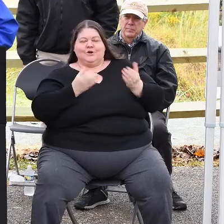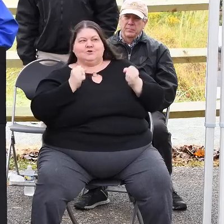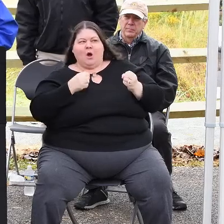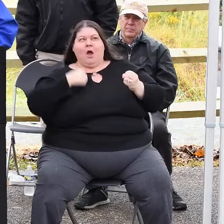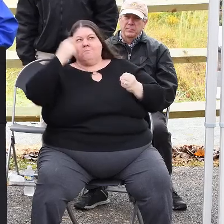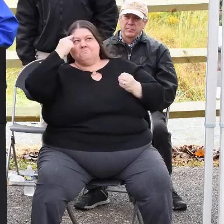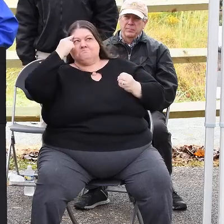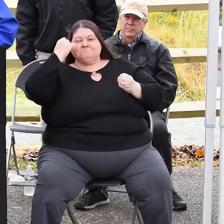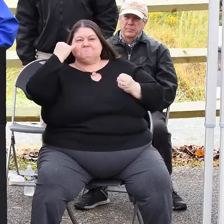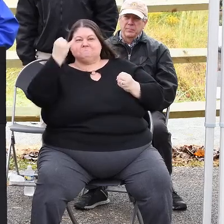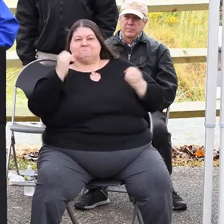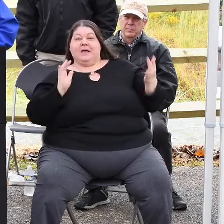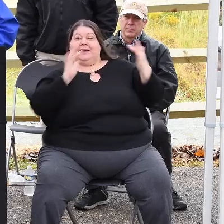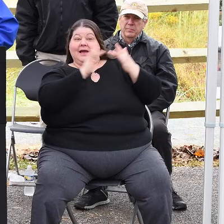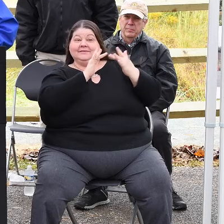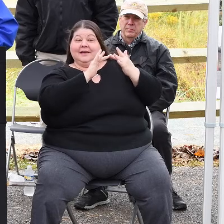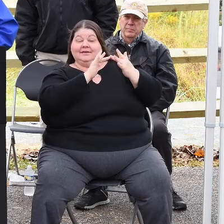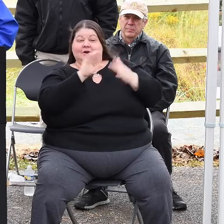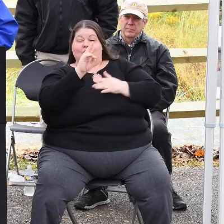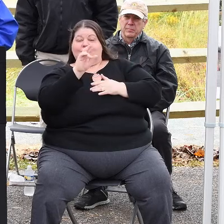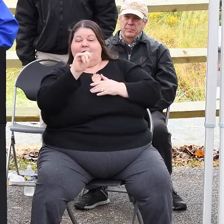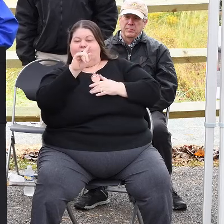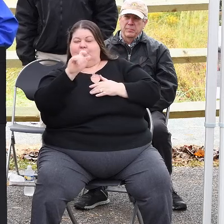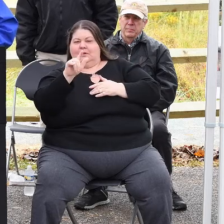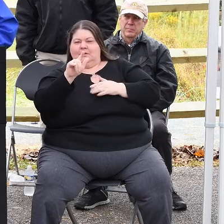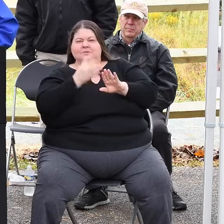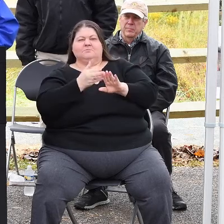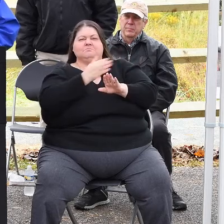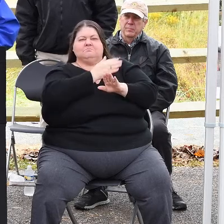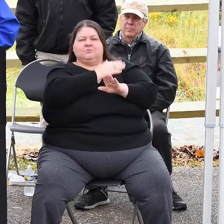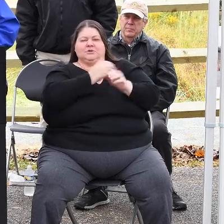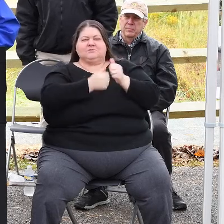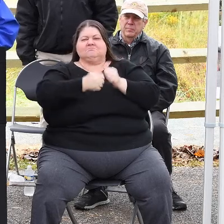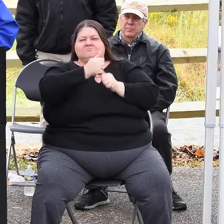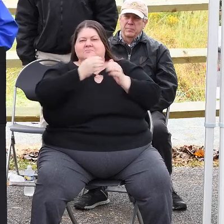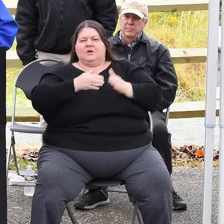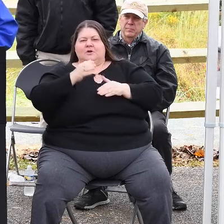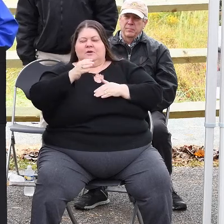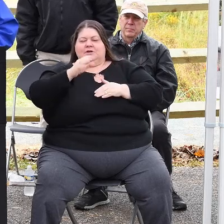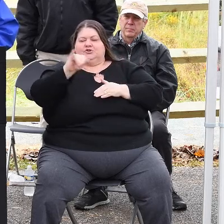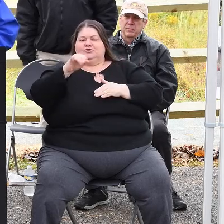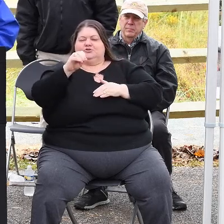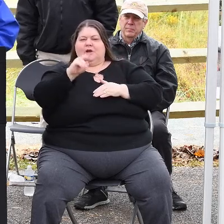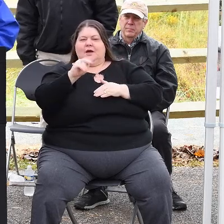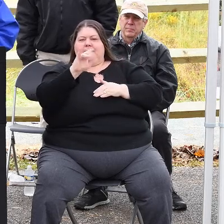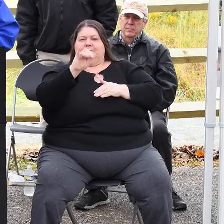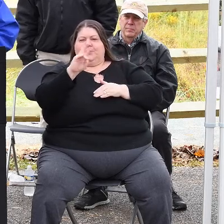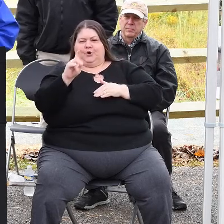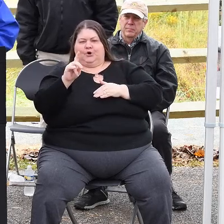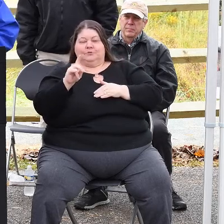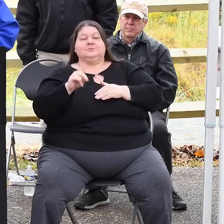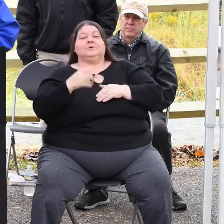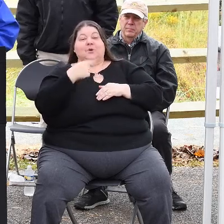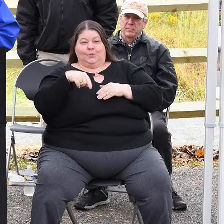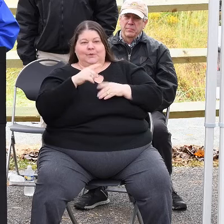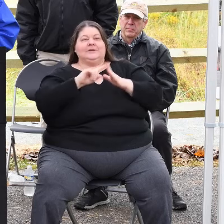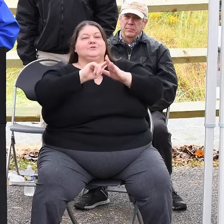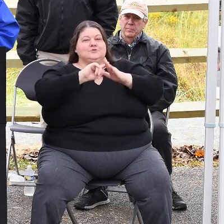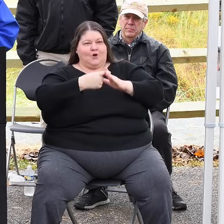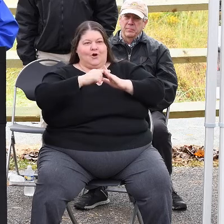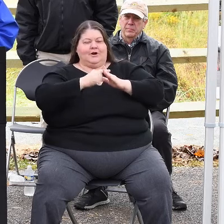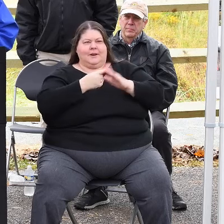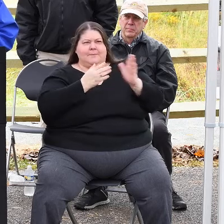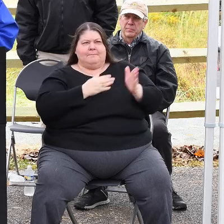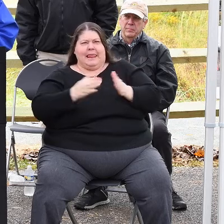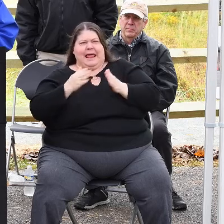contacted Raul's predecessor, John Bird. He put me in contact with Raul, and we started our planning. I